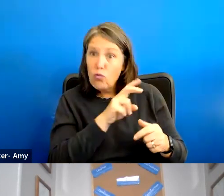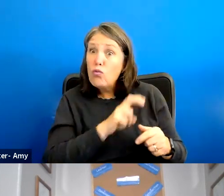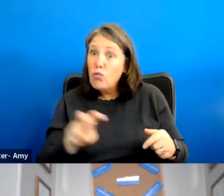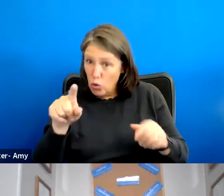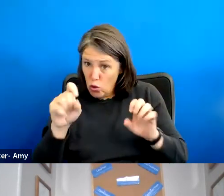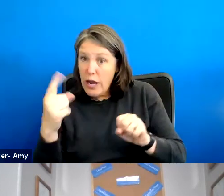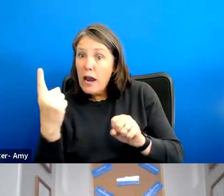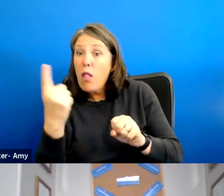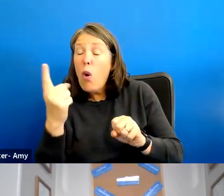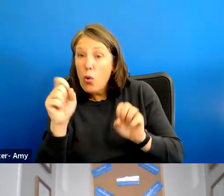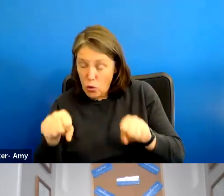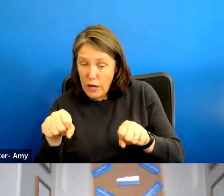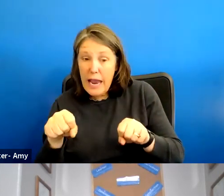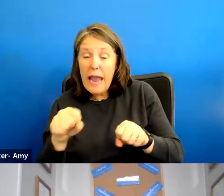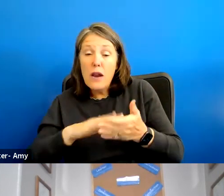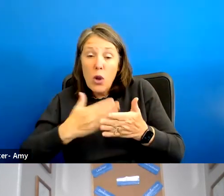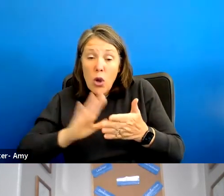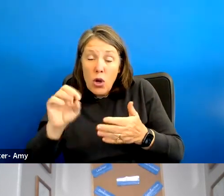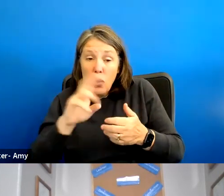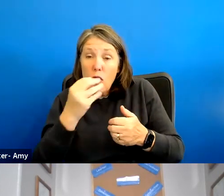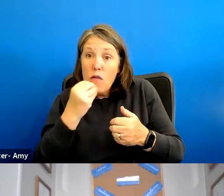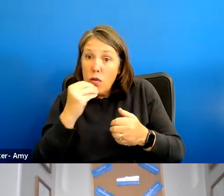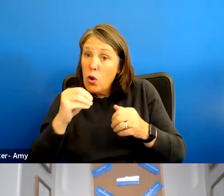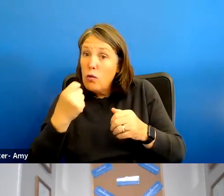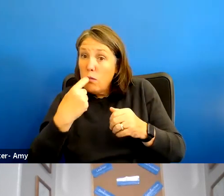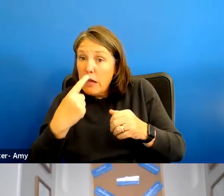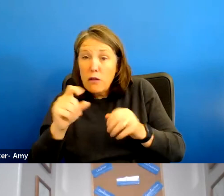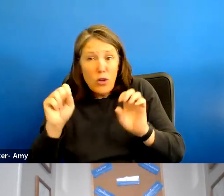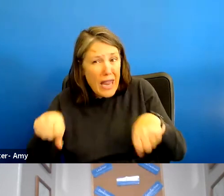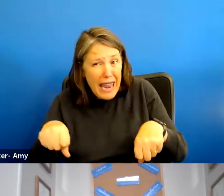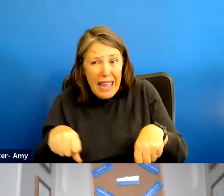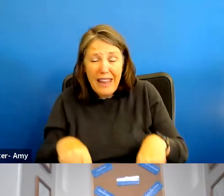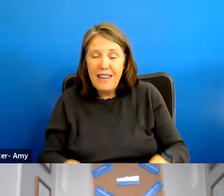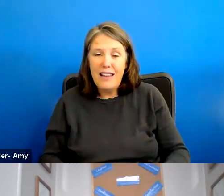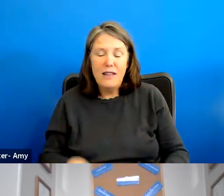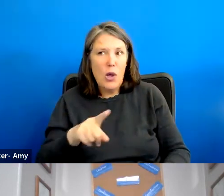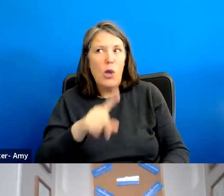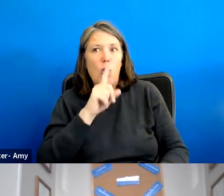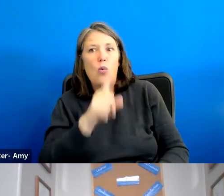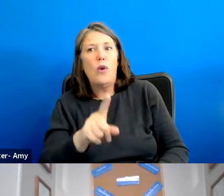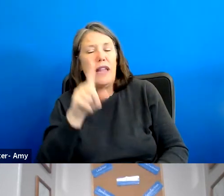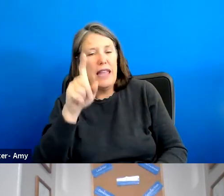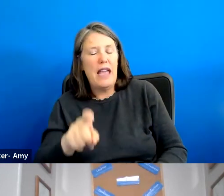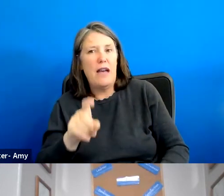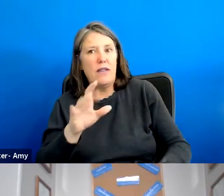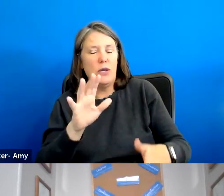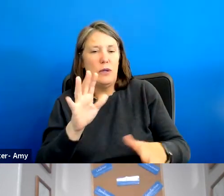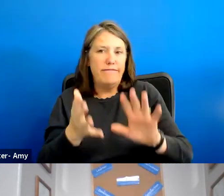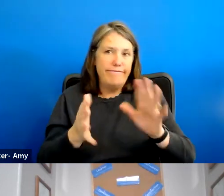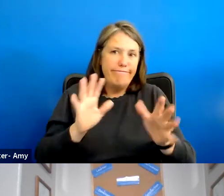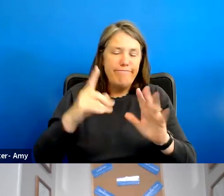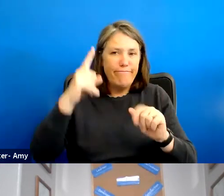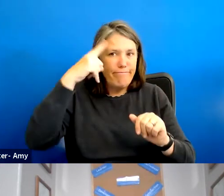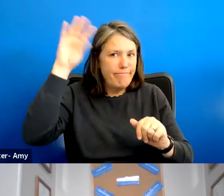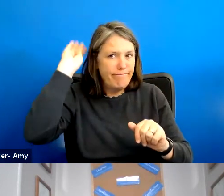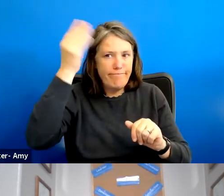take your own pills. You can also cook your own food. You can also do this. So you really have to be mindful of